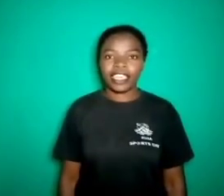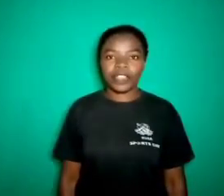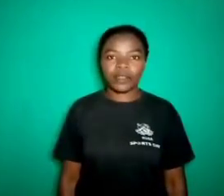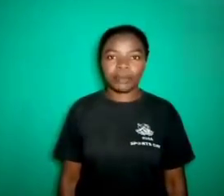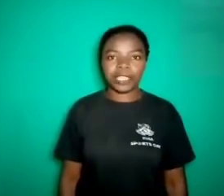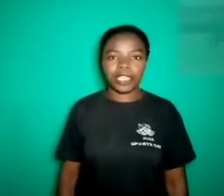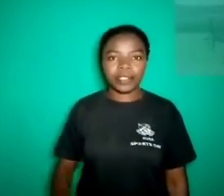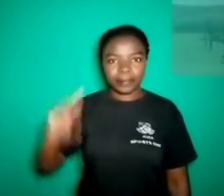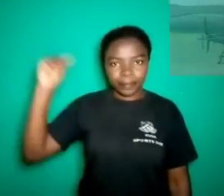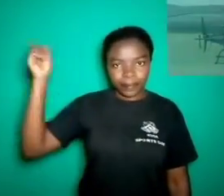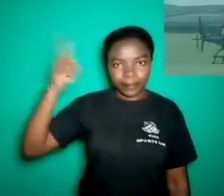Helicopter.